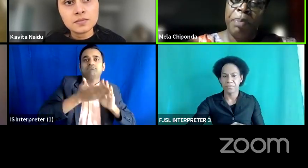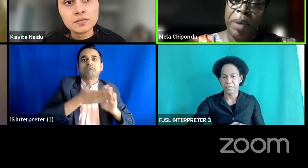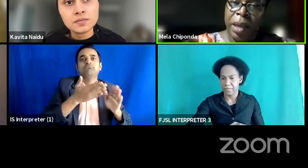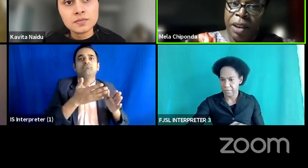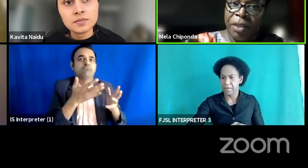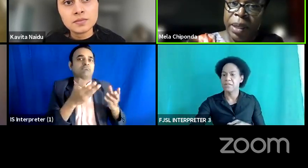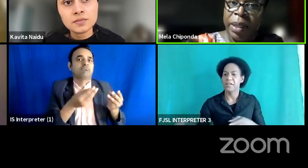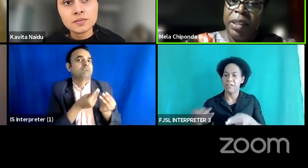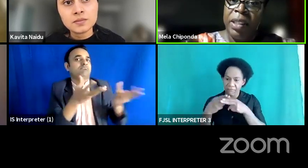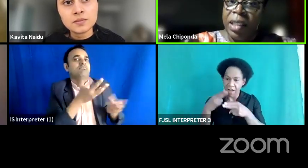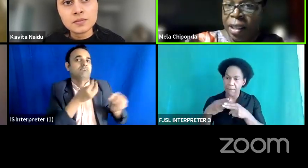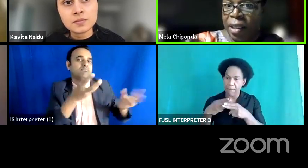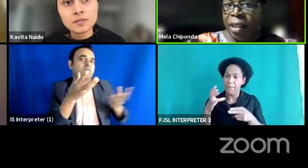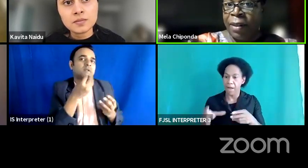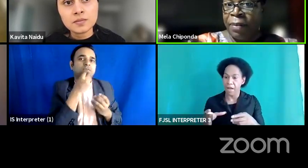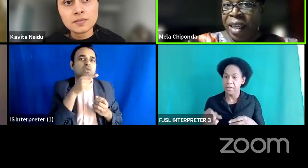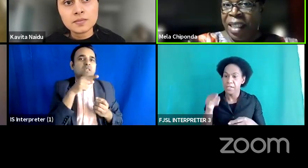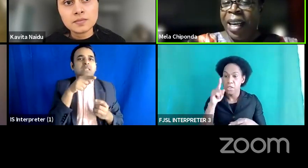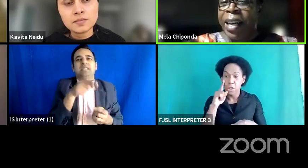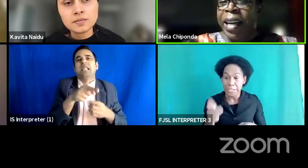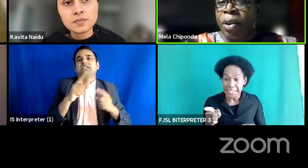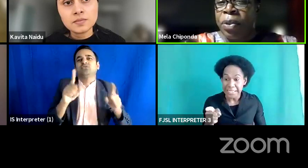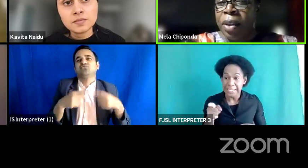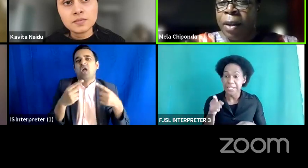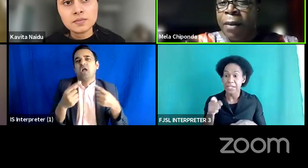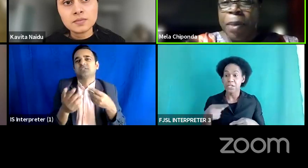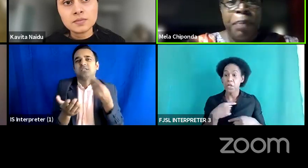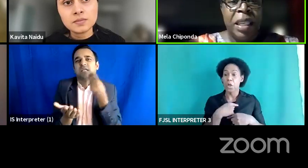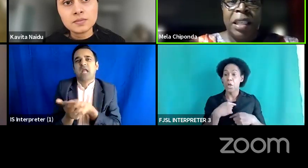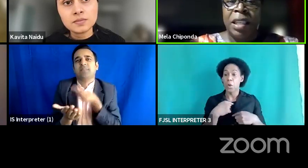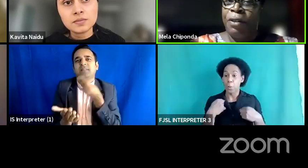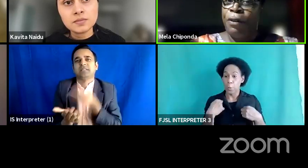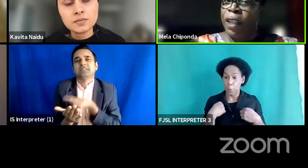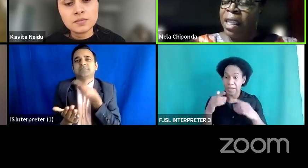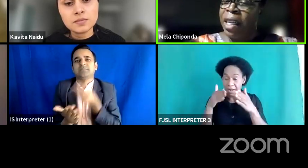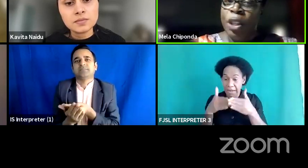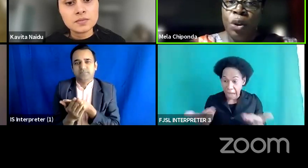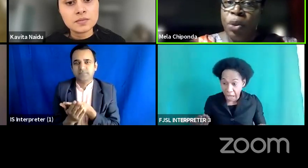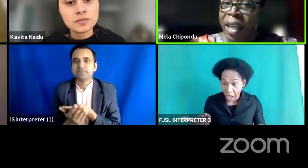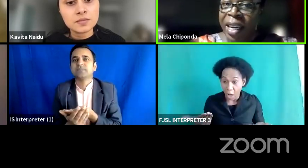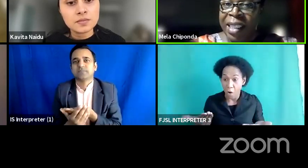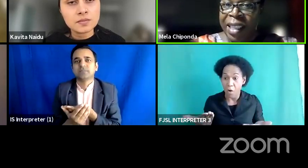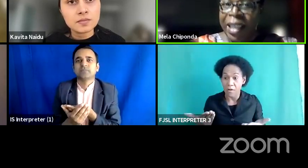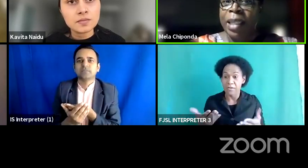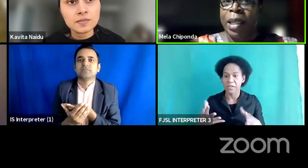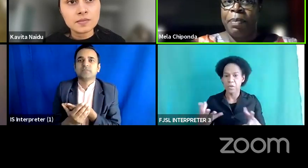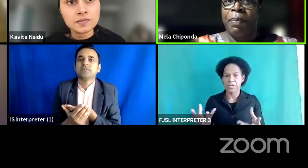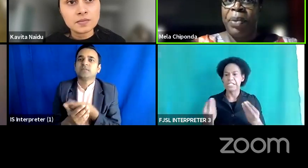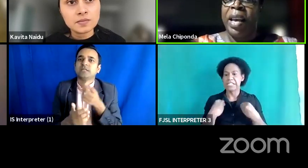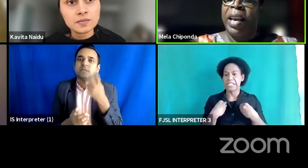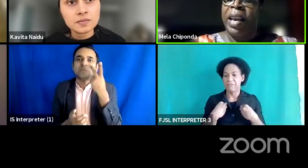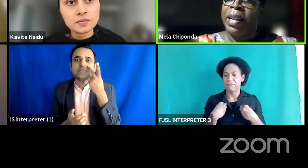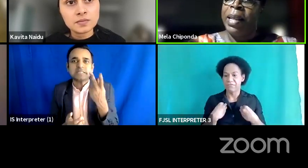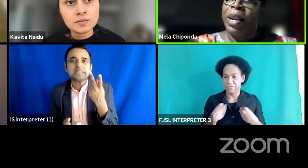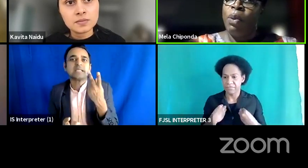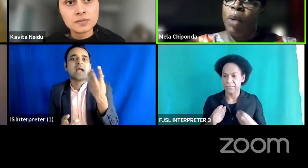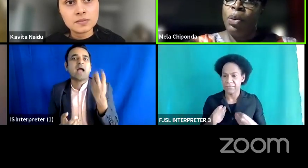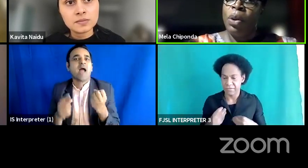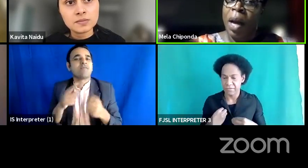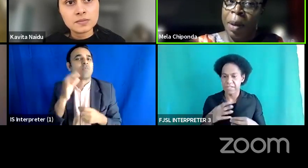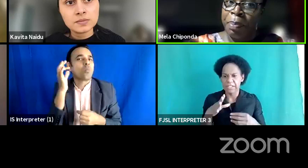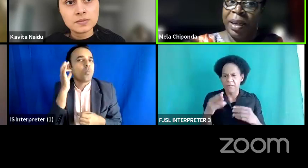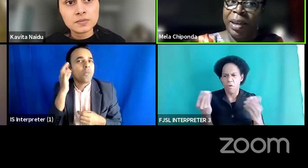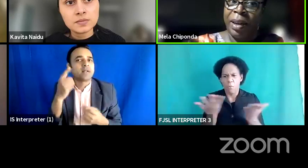see, we are being given these seeds as handouts, but firstly, we don't understand them. And